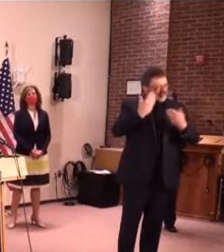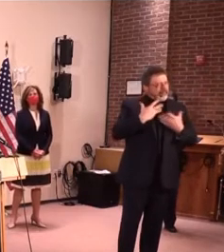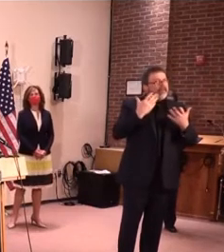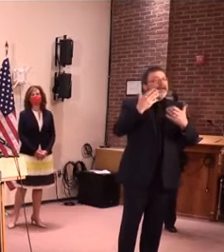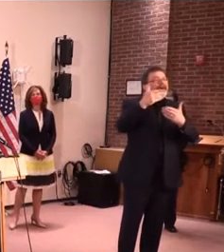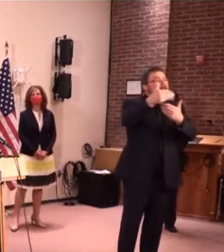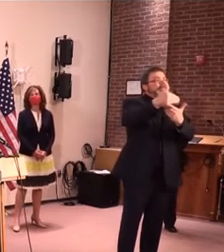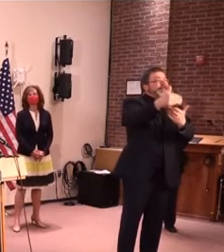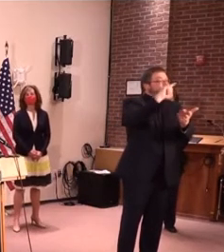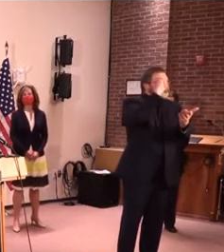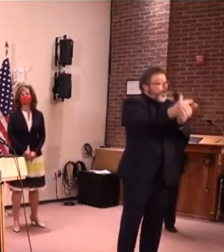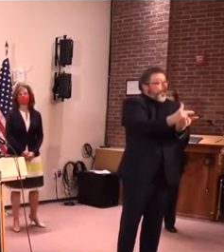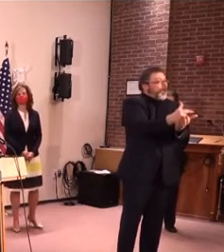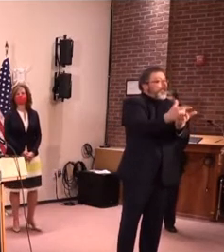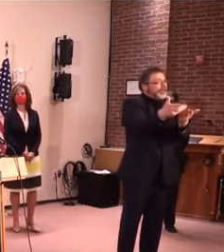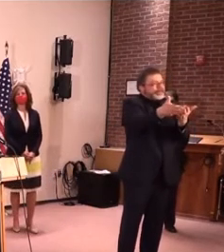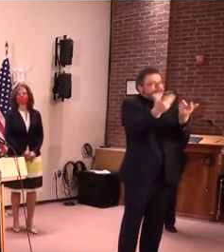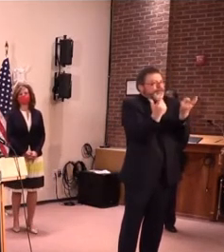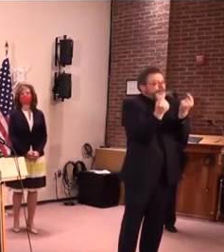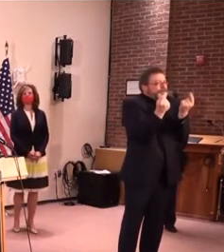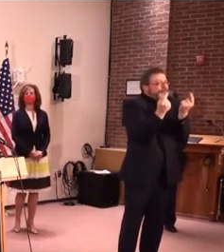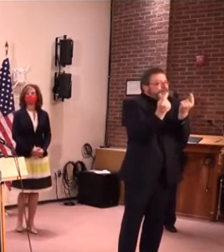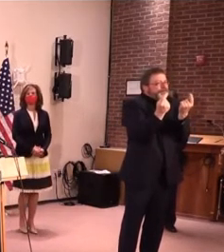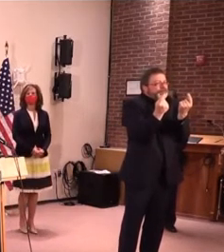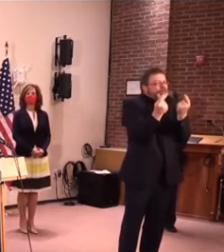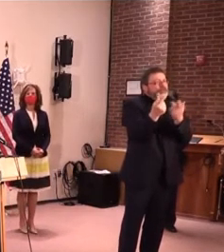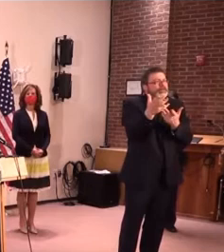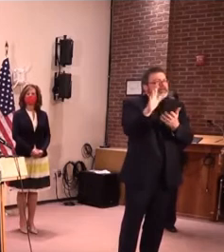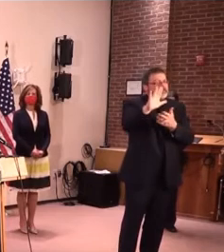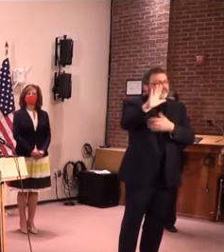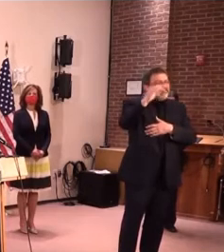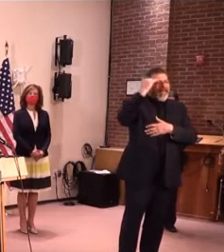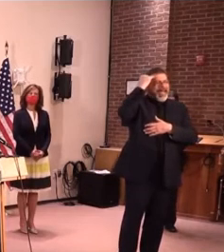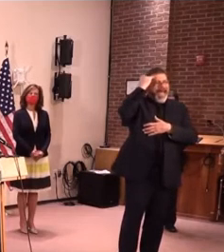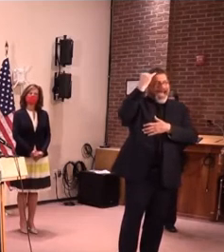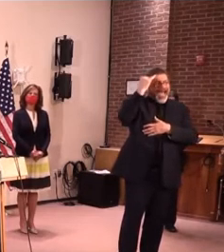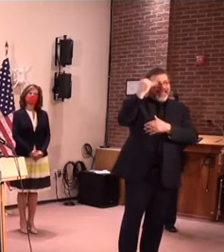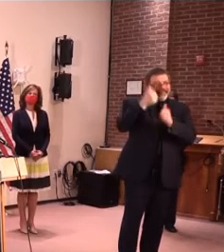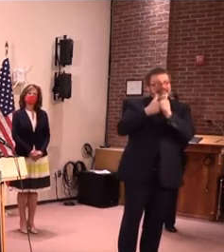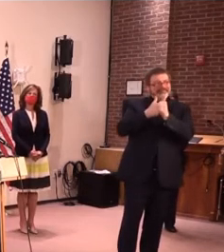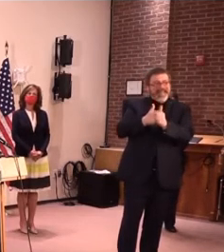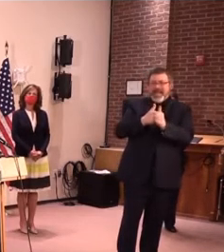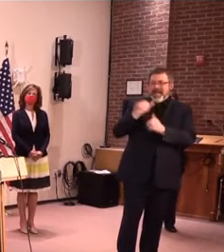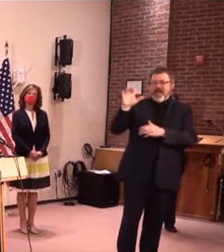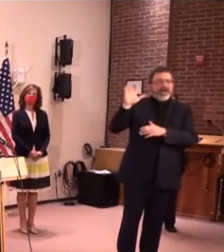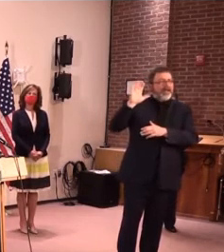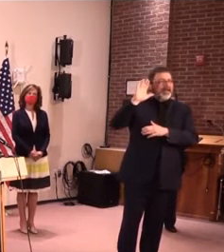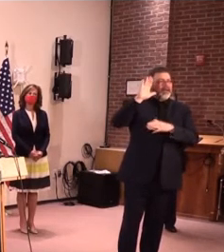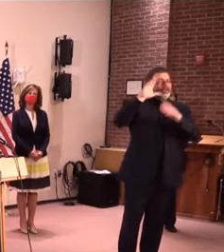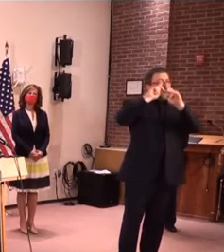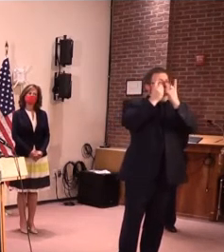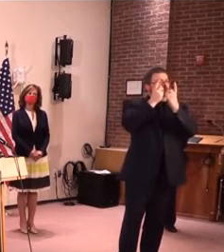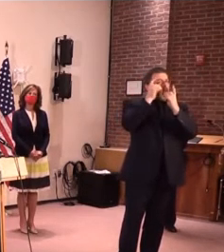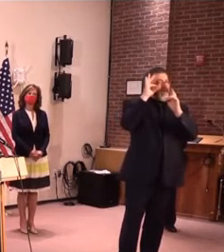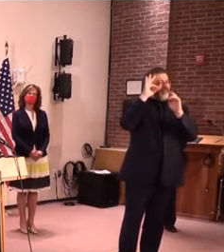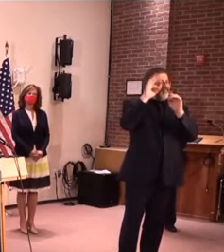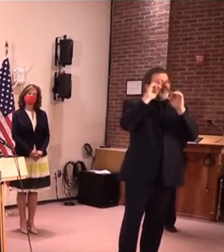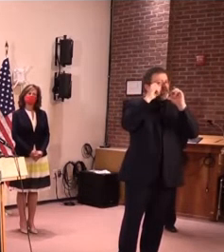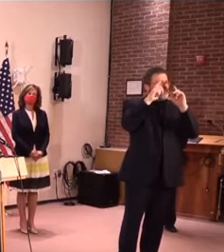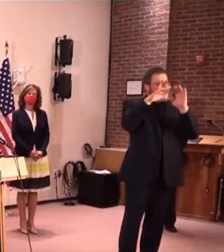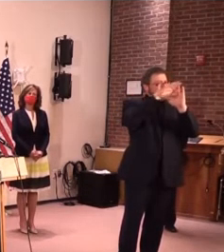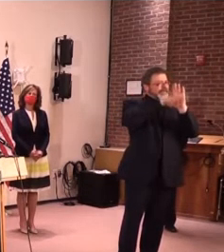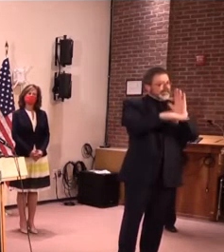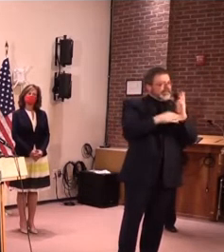for end-of-year events. What would the data have to look like for a socially distanced